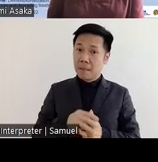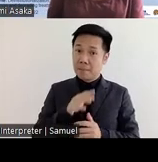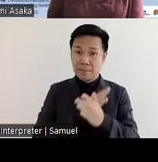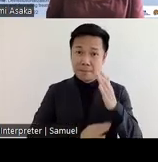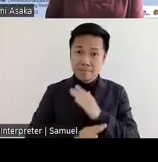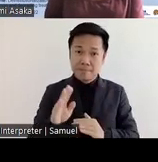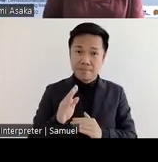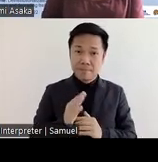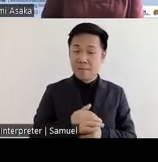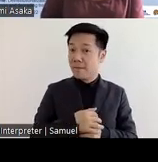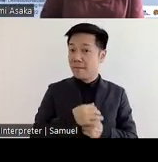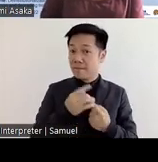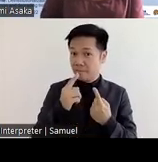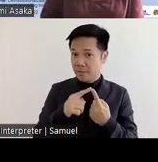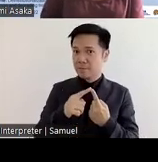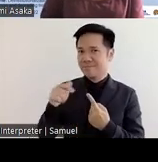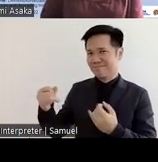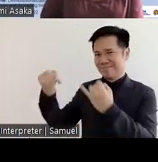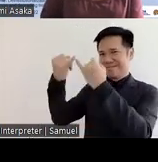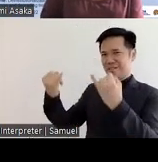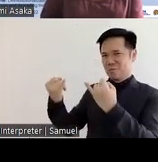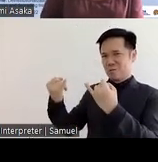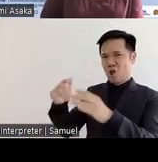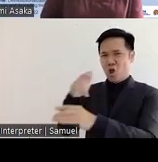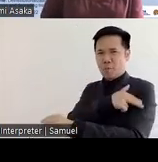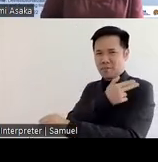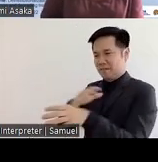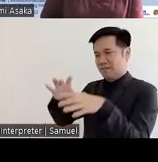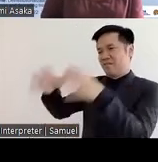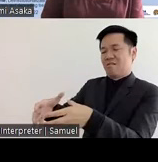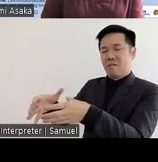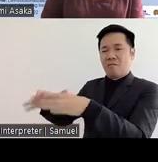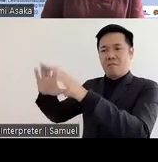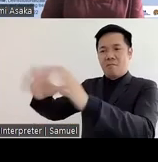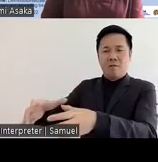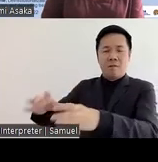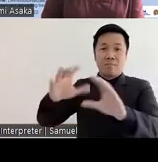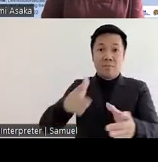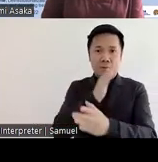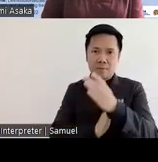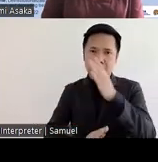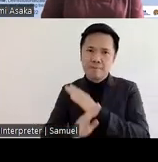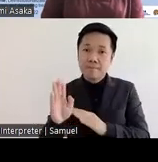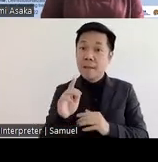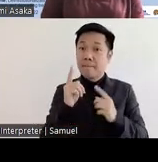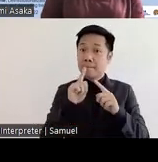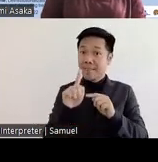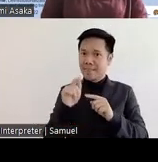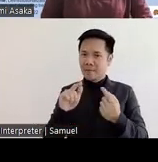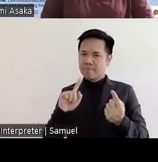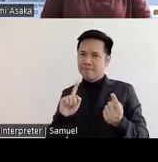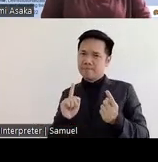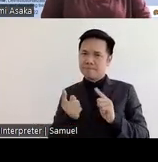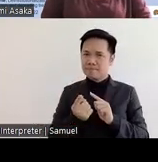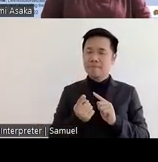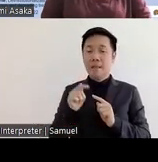lived either in institutions or with their families. However, their protests shed the light on the struggles by